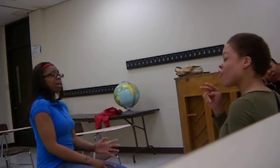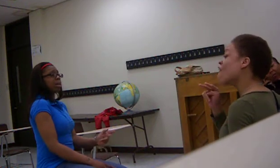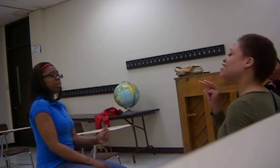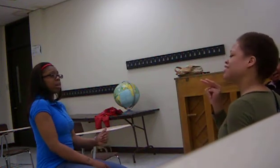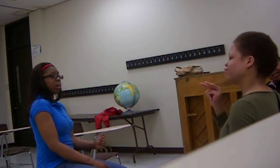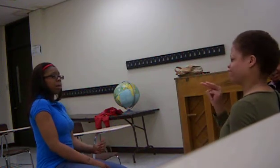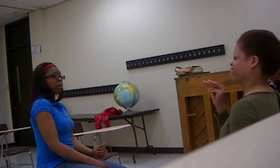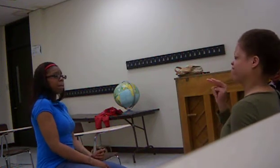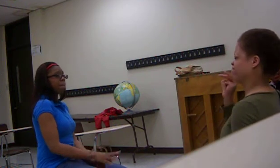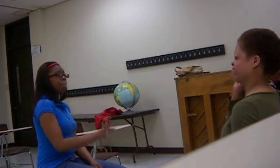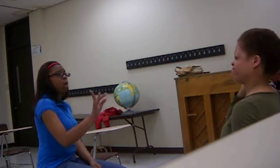like her. Bethany.